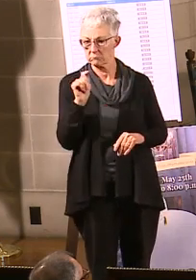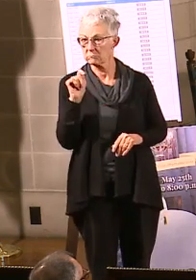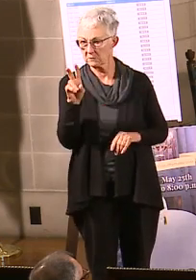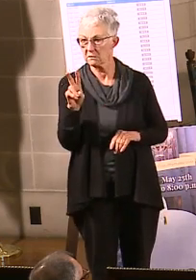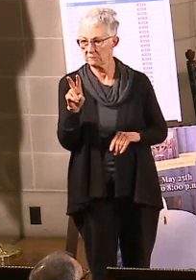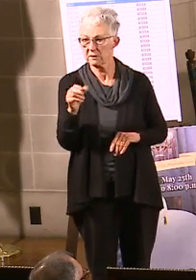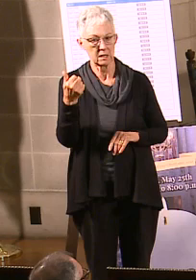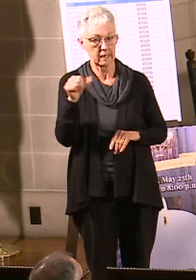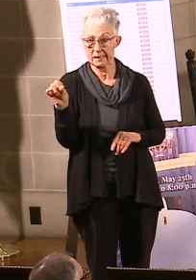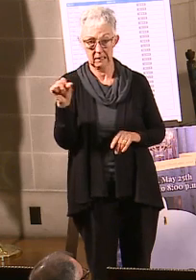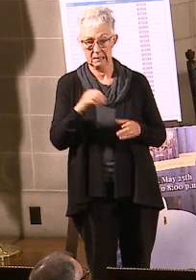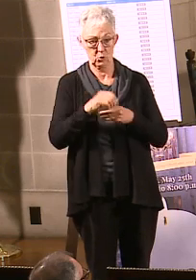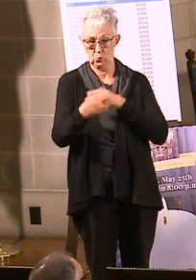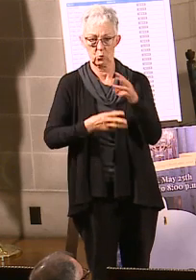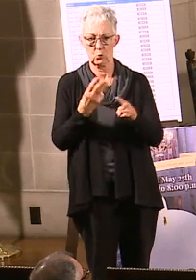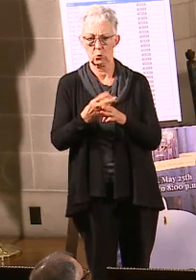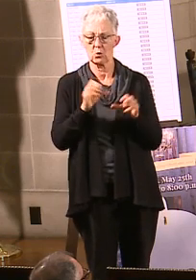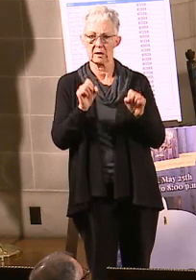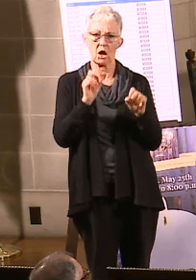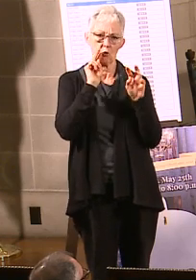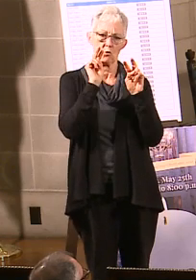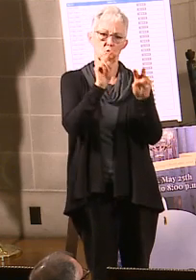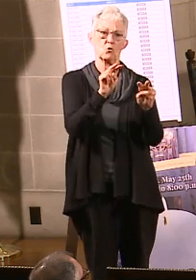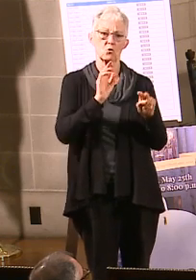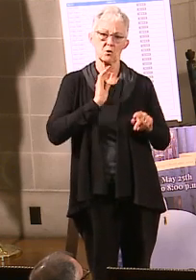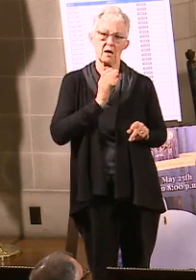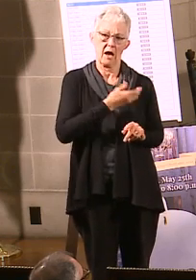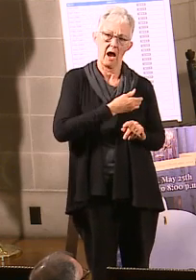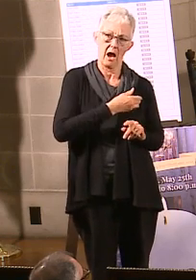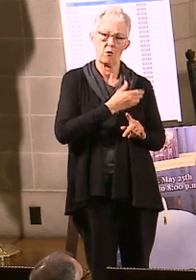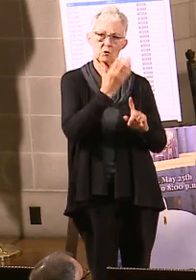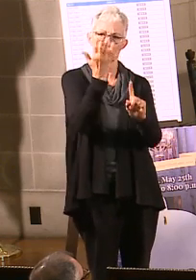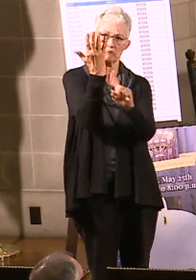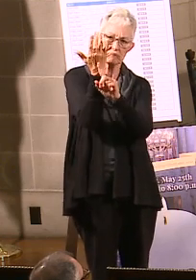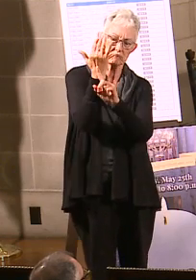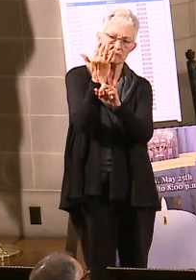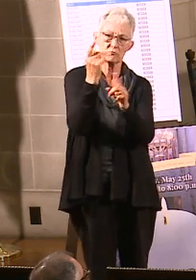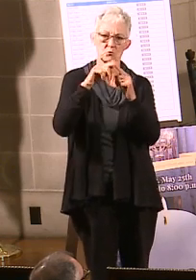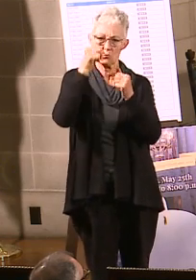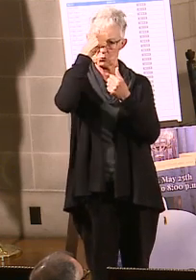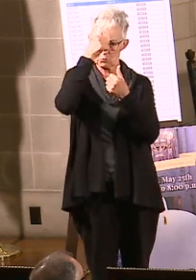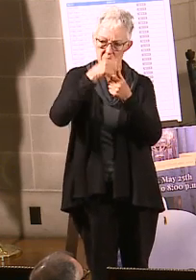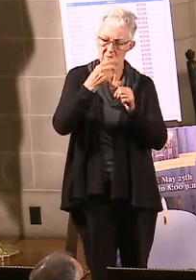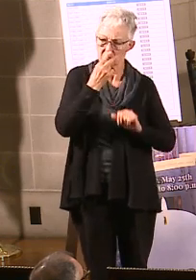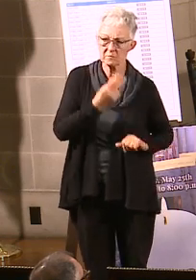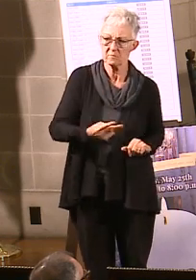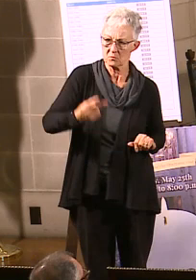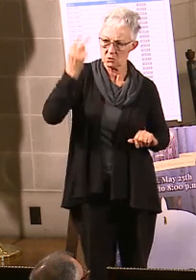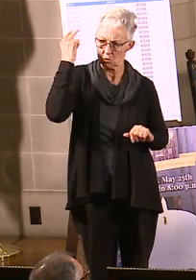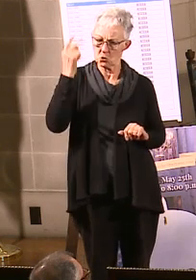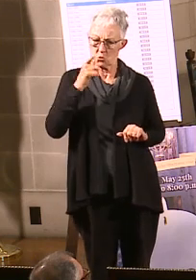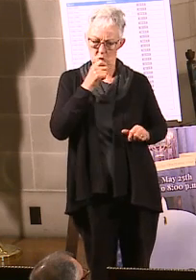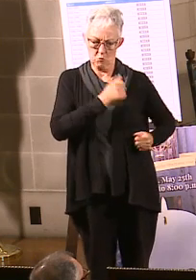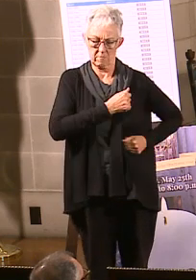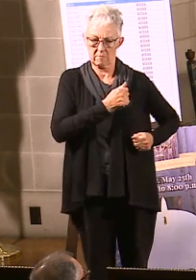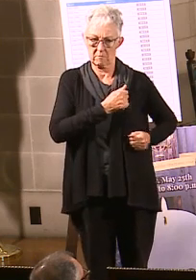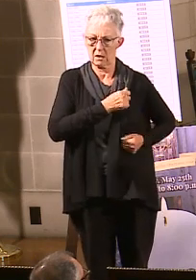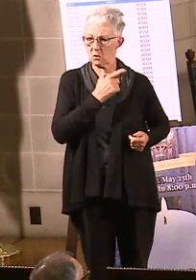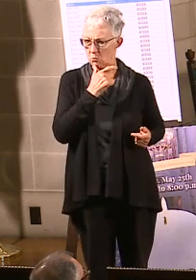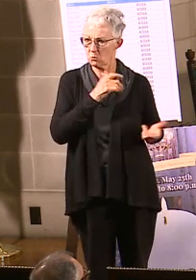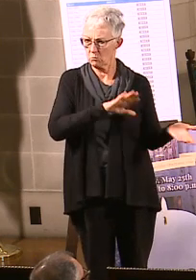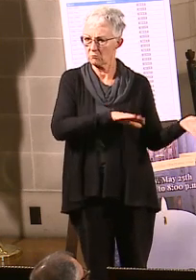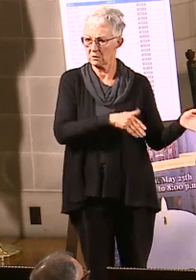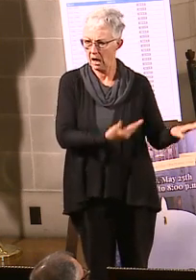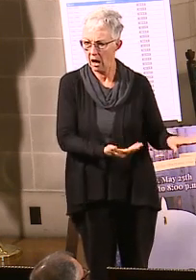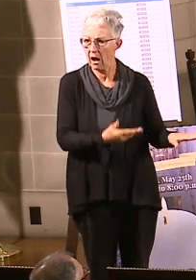turn into and reflect on the sacrifice of our fallen service members. All of our veterans' homes